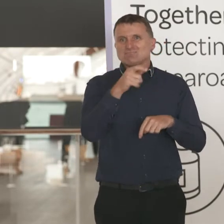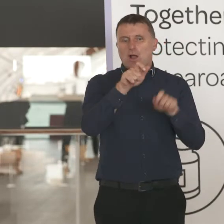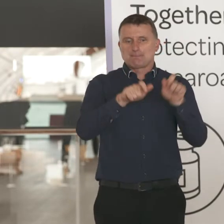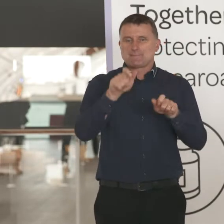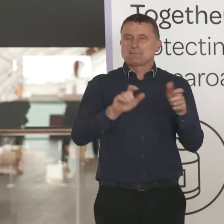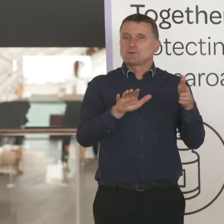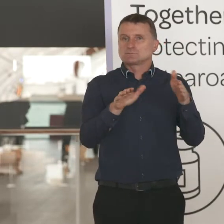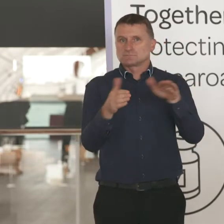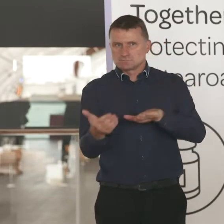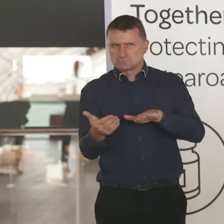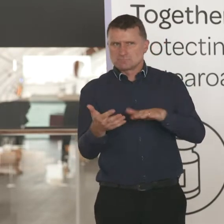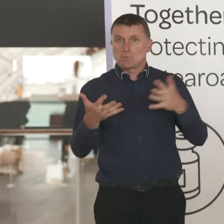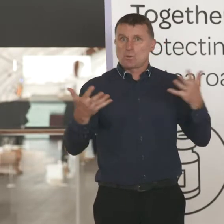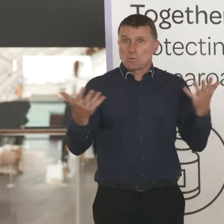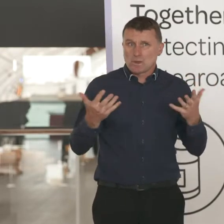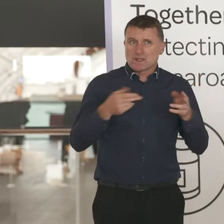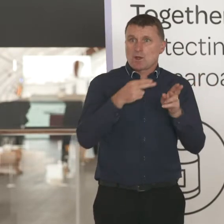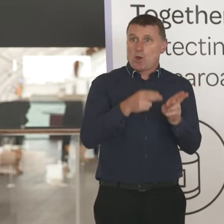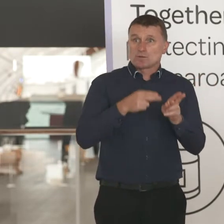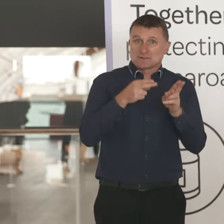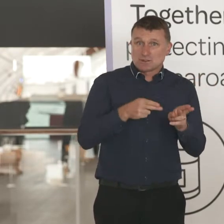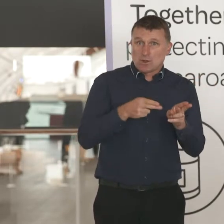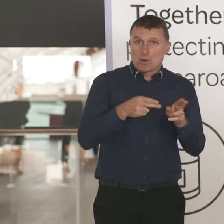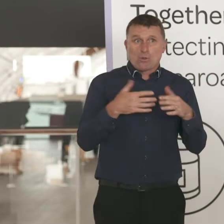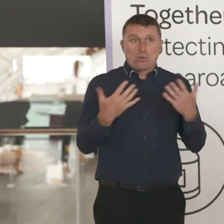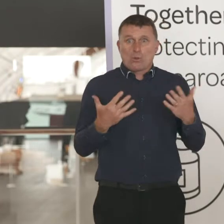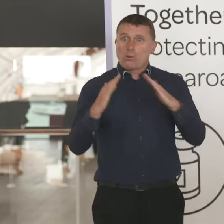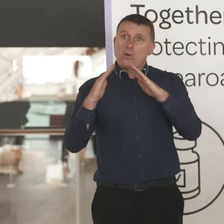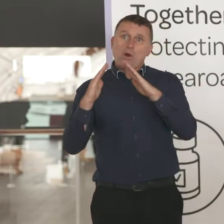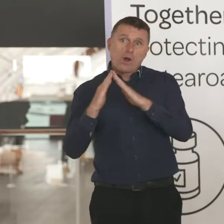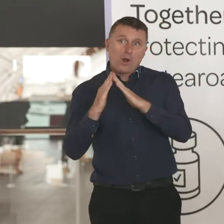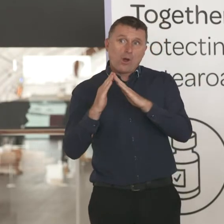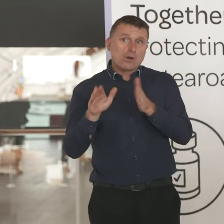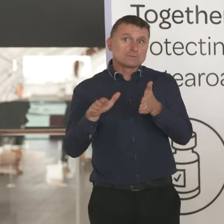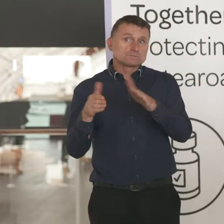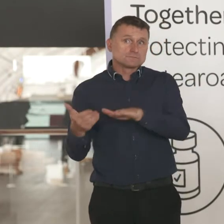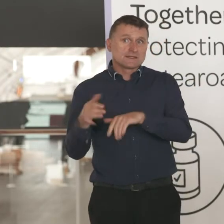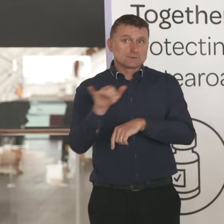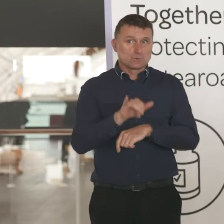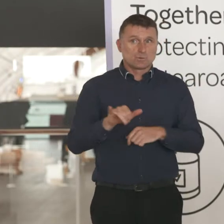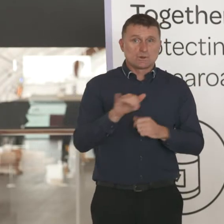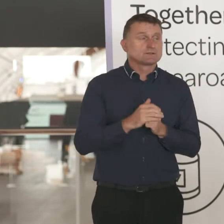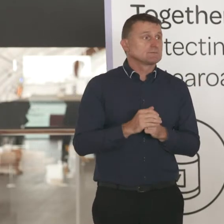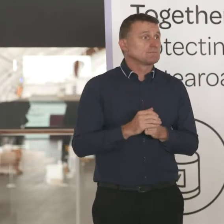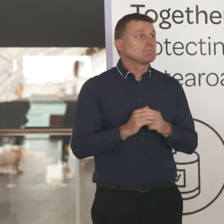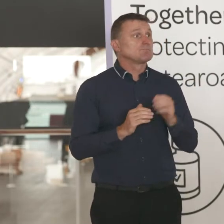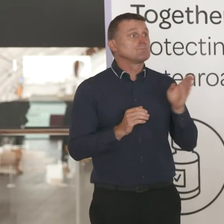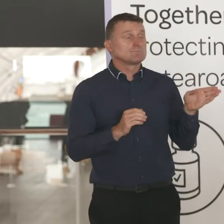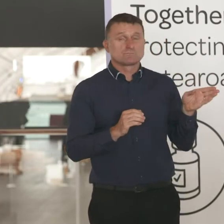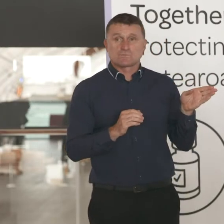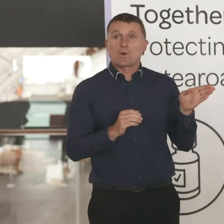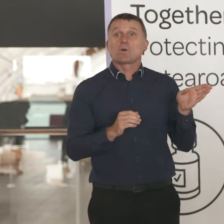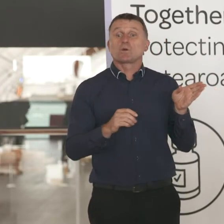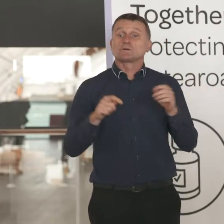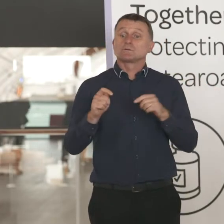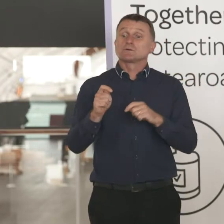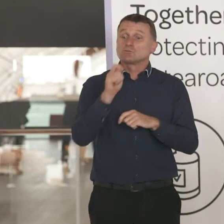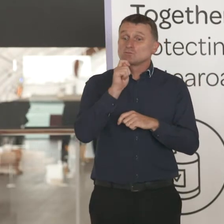in hospital, or have some passed away at home? Those ones that are reported to us have died in